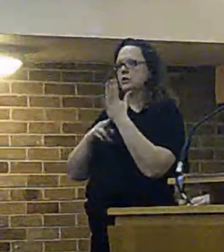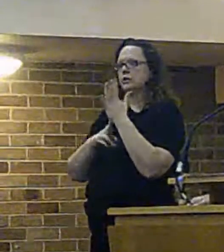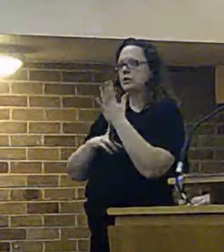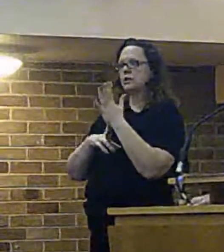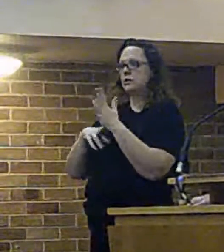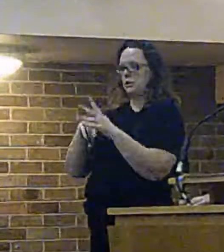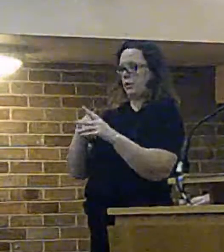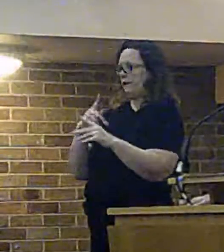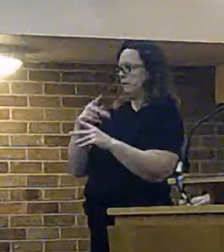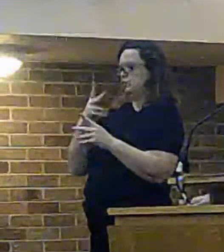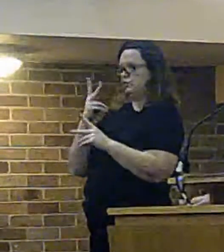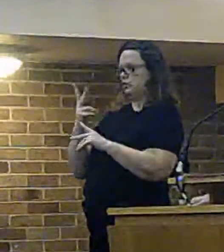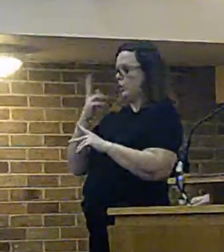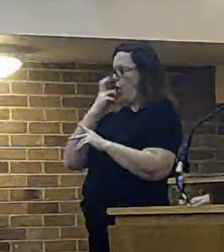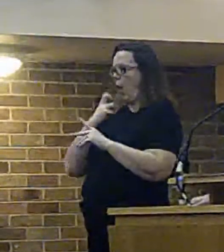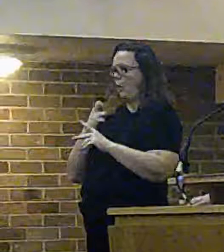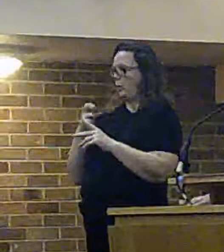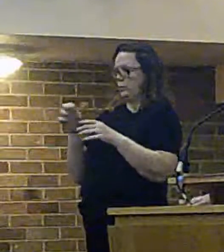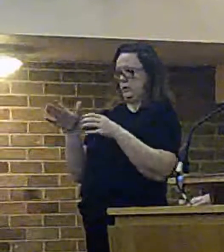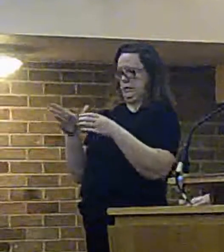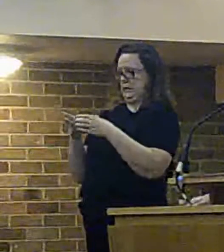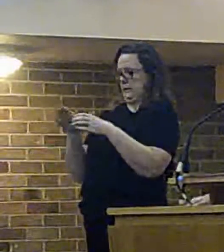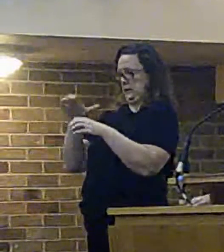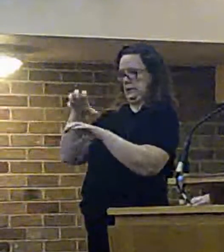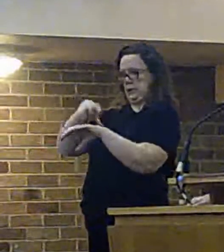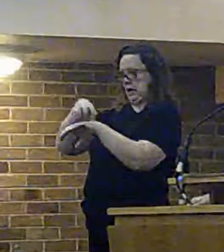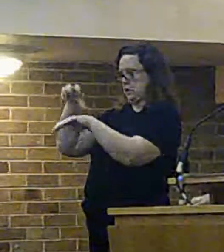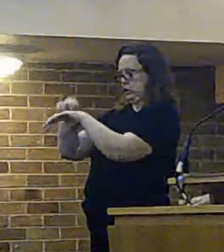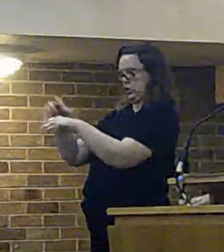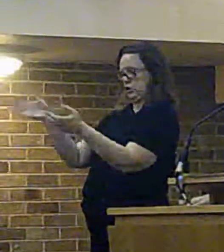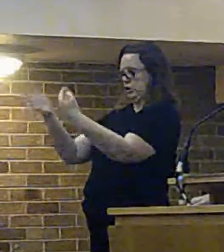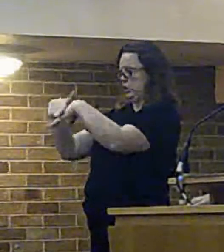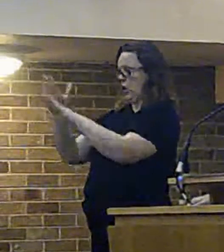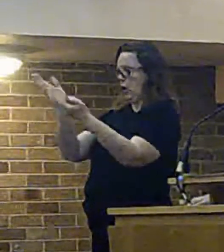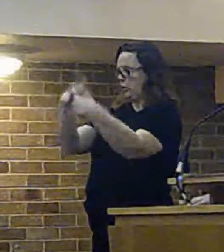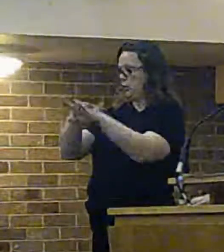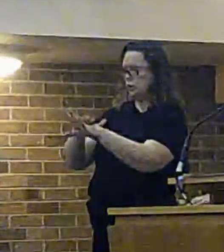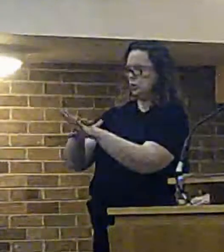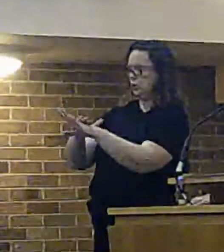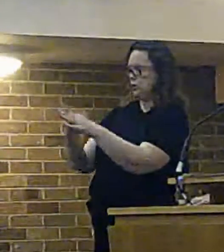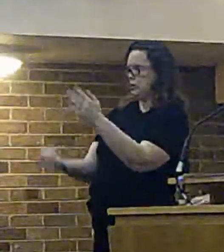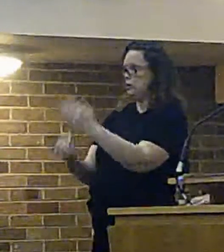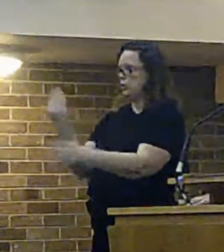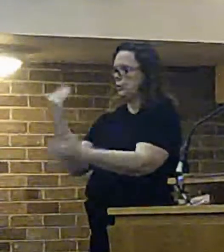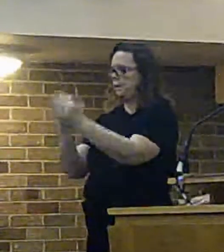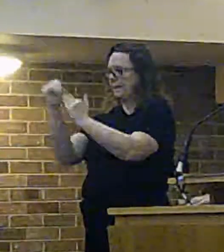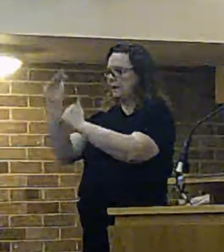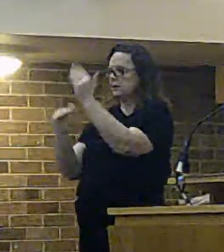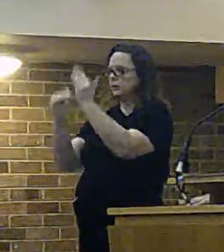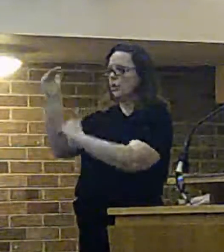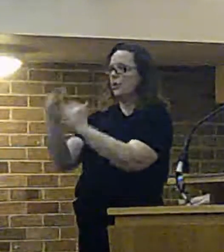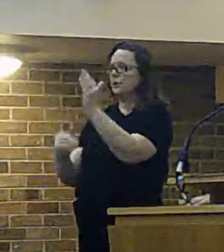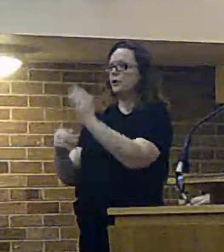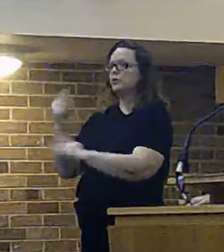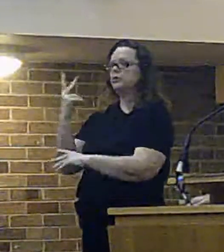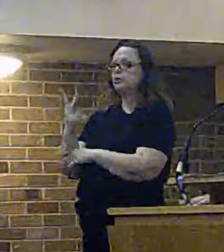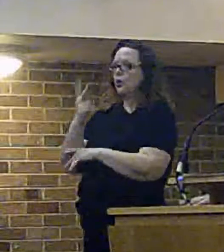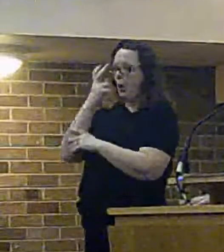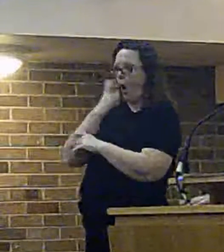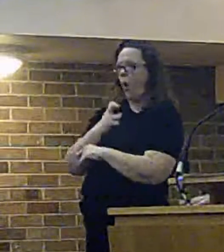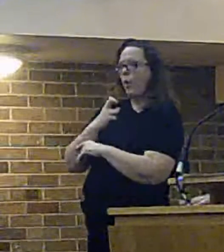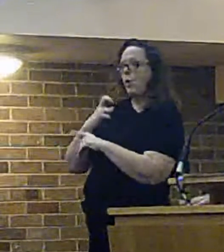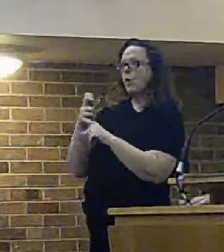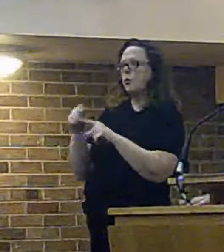in close proximity to each other that we could close to then build a new station. There are only two old stations out of